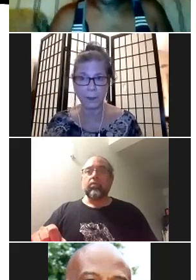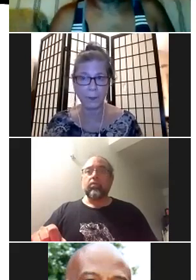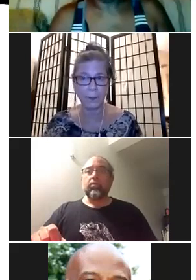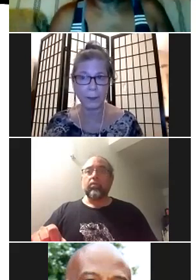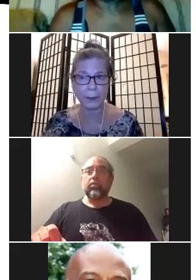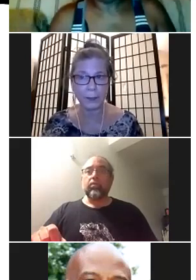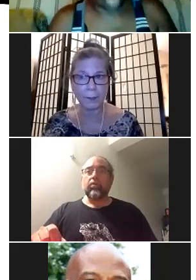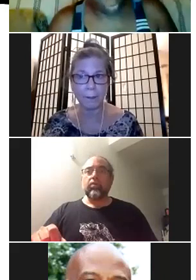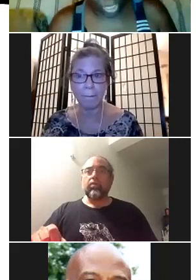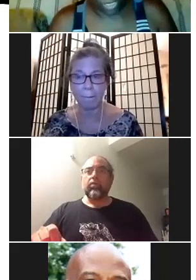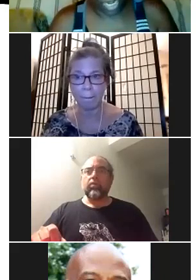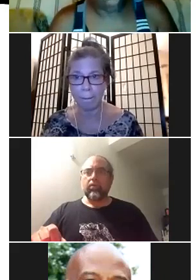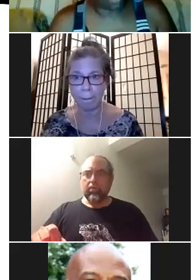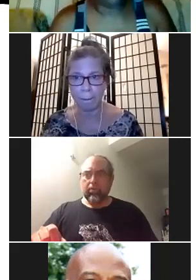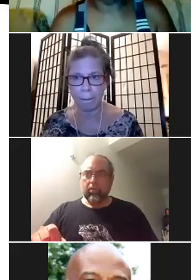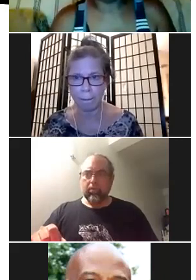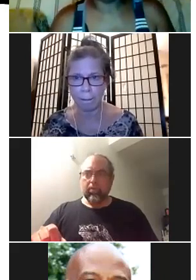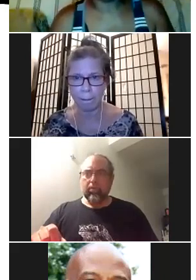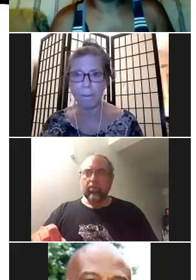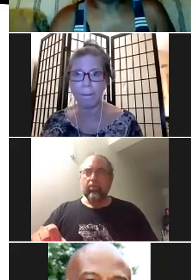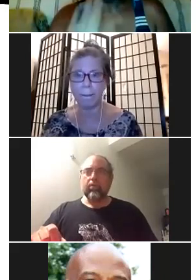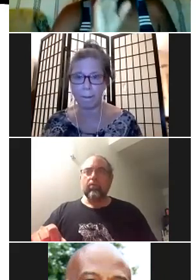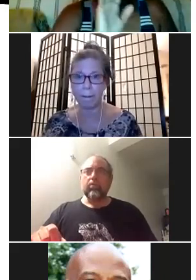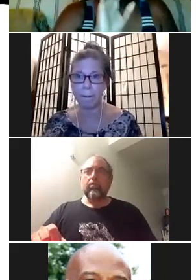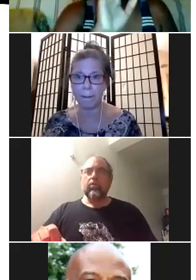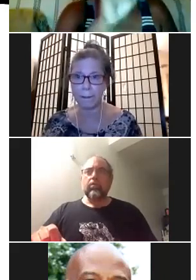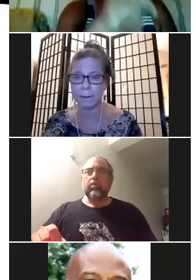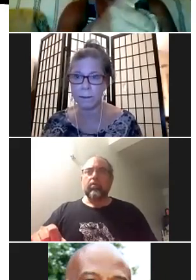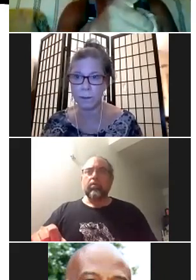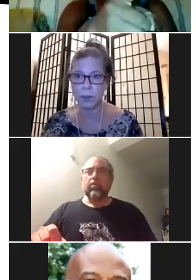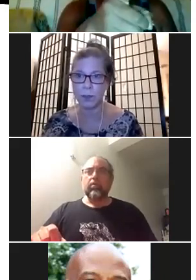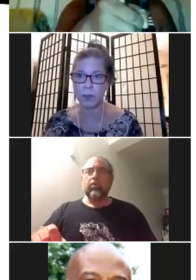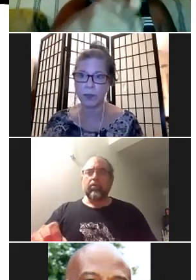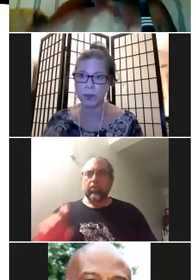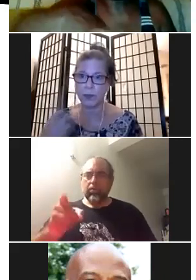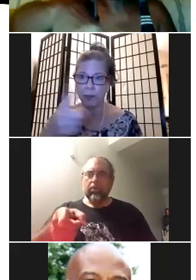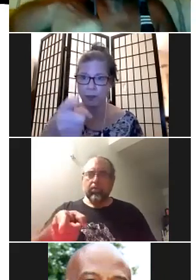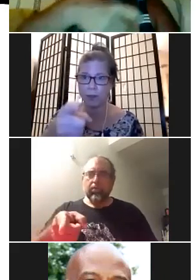anything, your eyebrows are down. So you